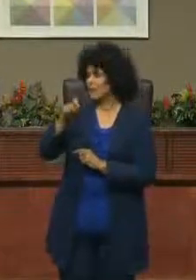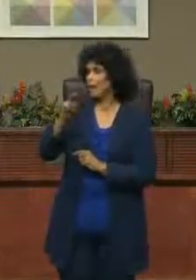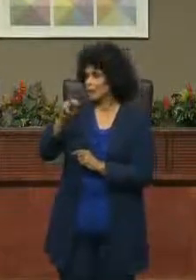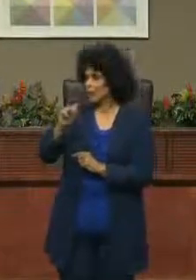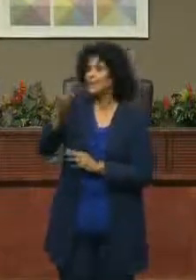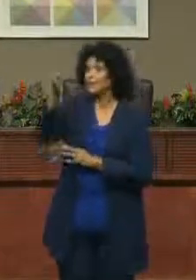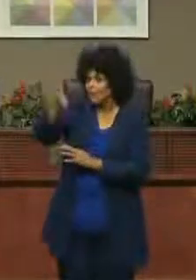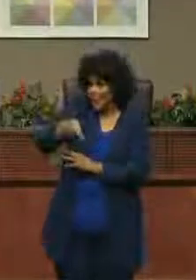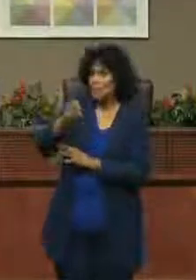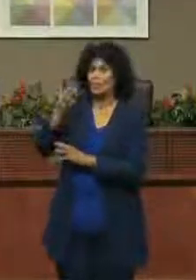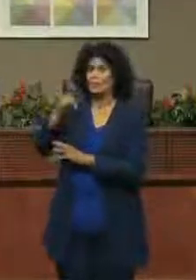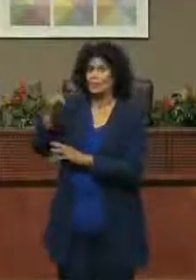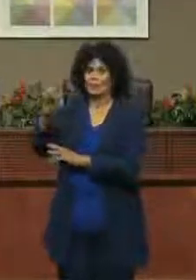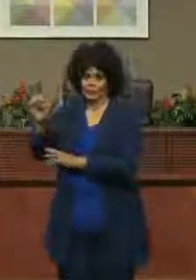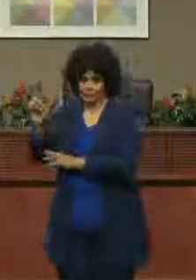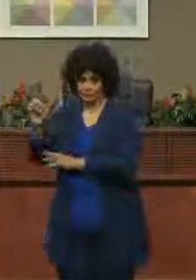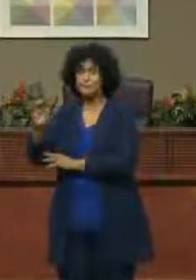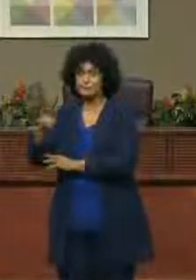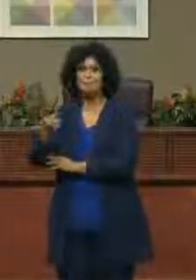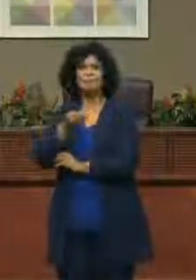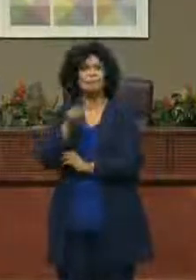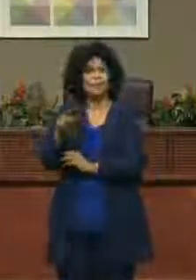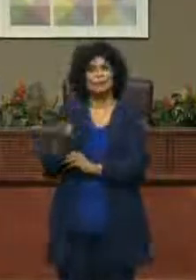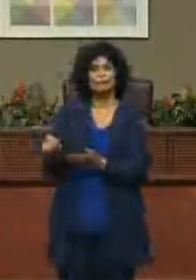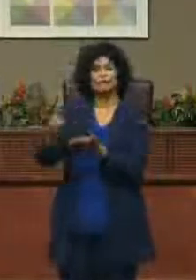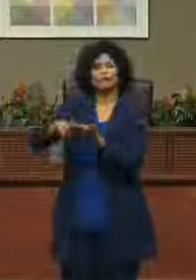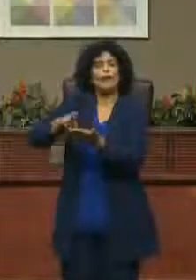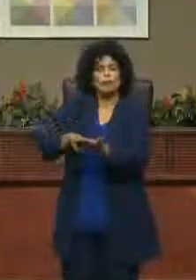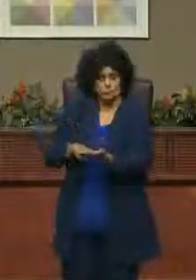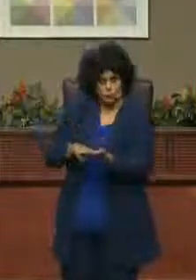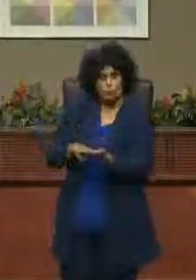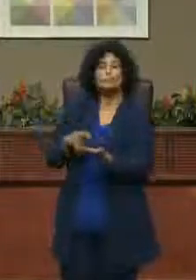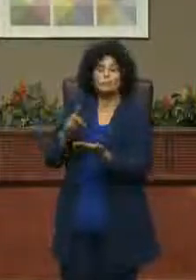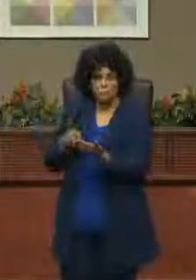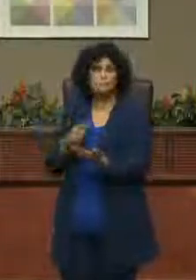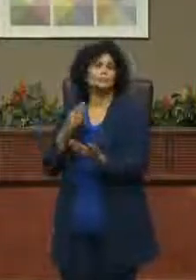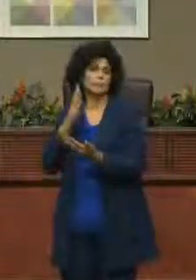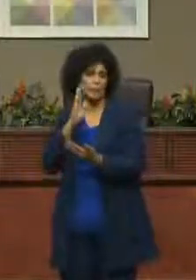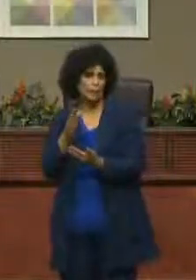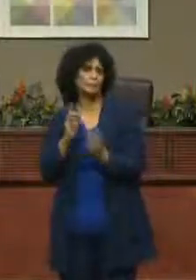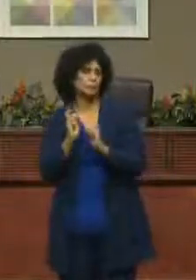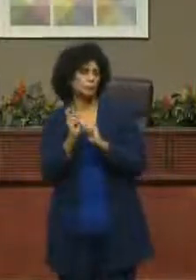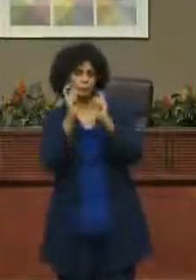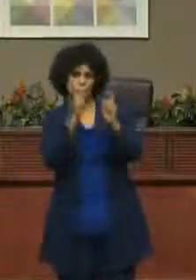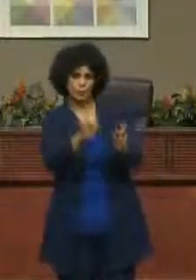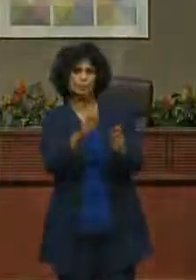ocfl.net/PPE. And another bit of good news is that